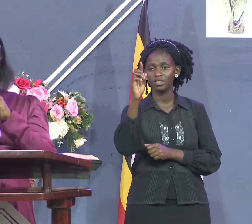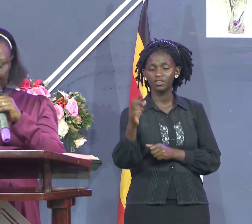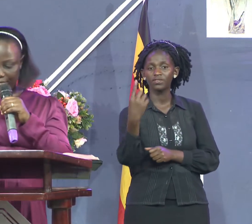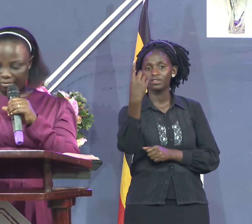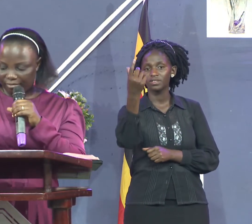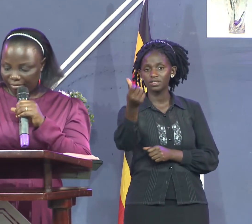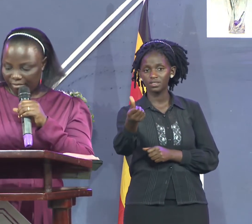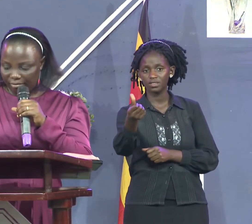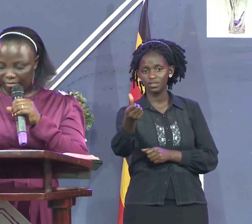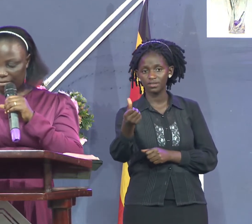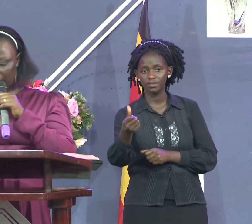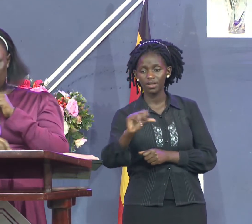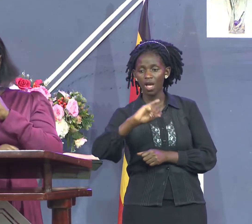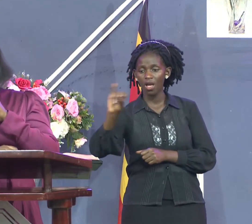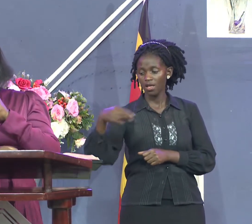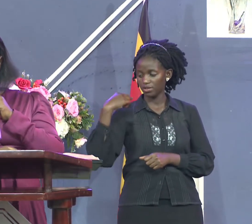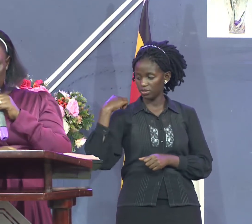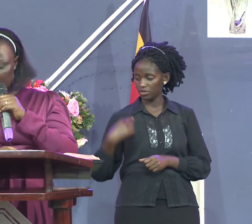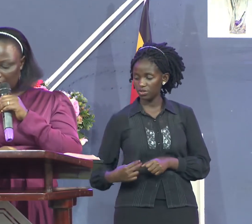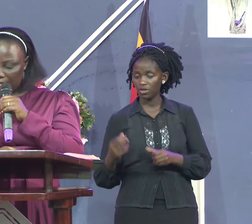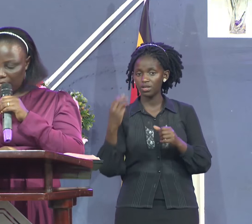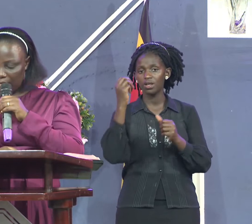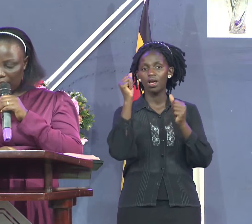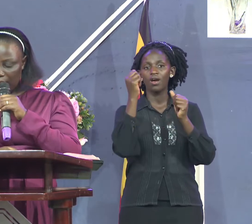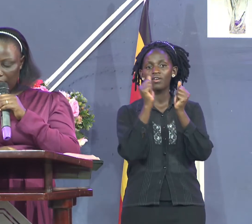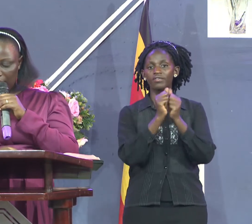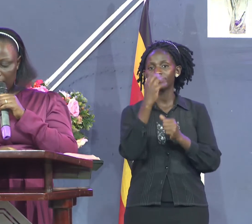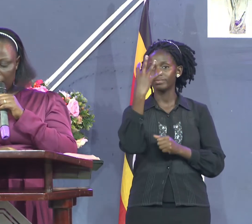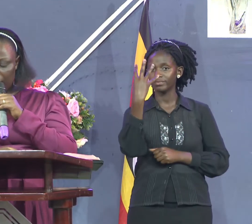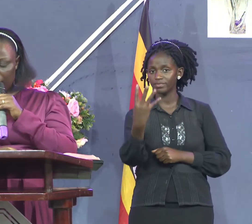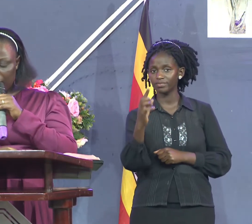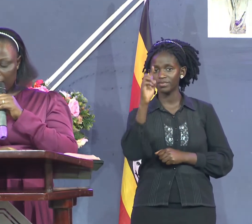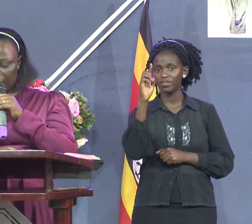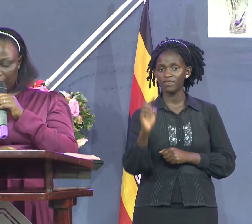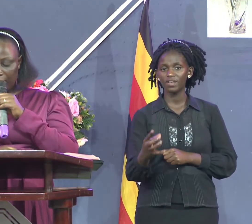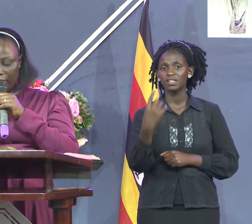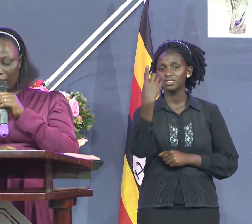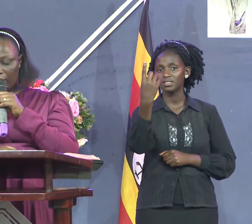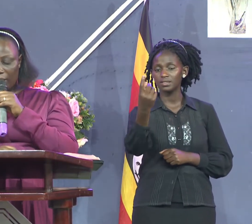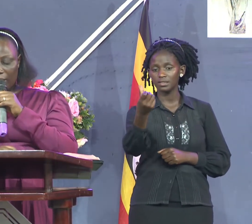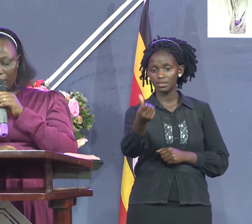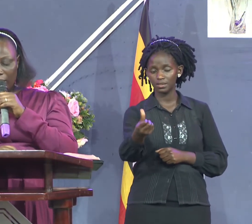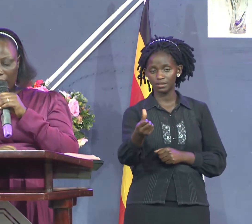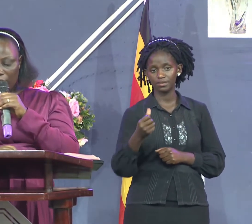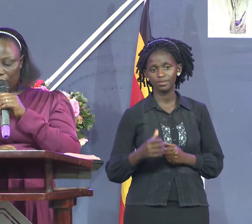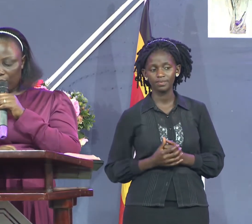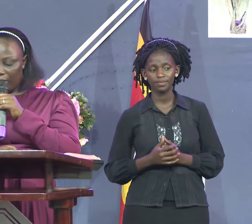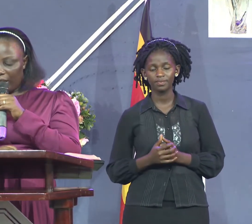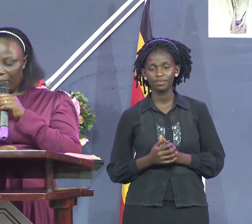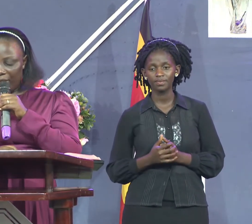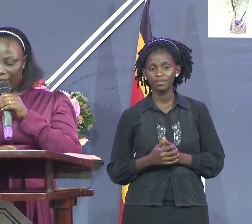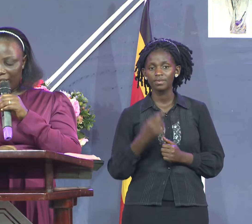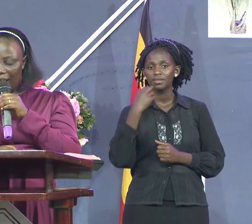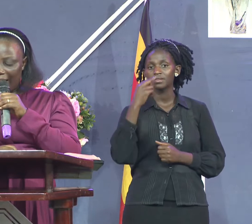14:16. When you read the book of John 14:16, Yokana 14:16. Eyo